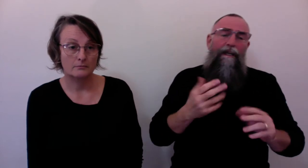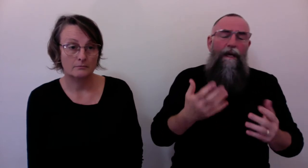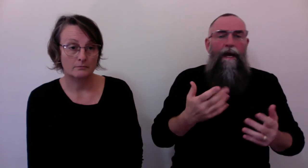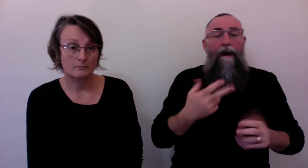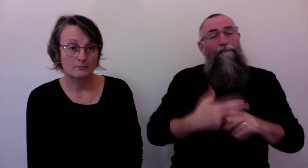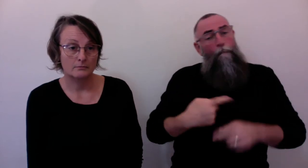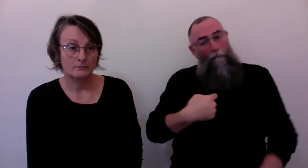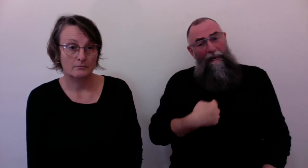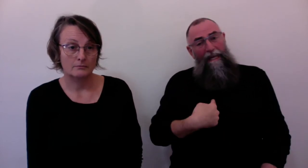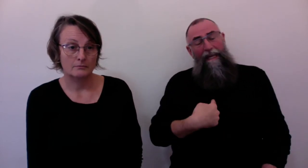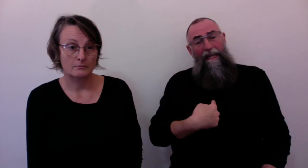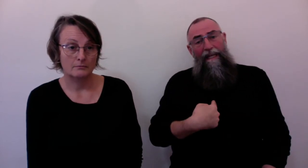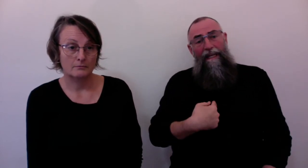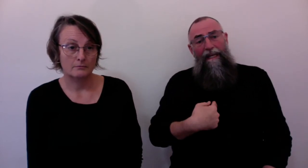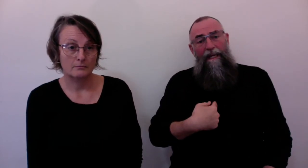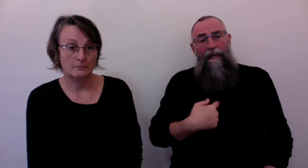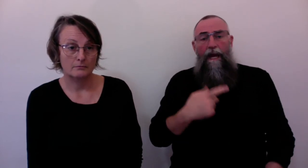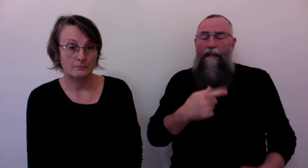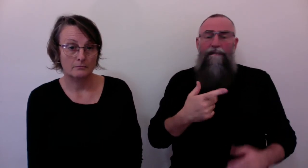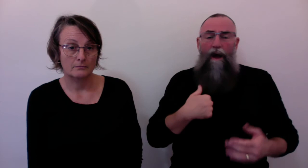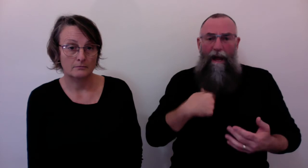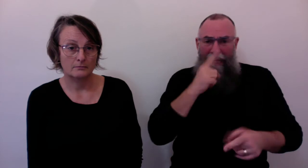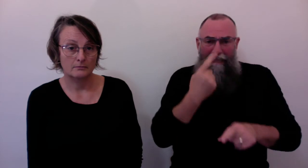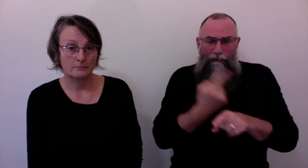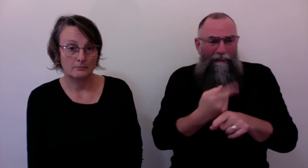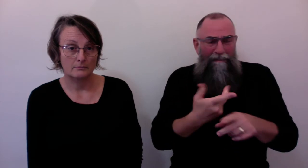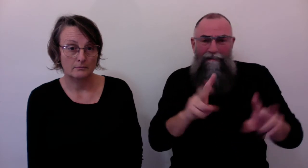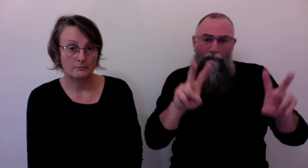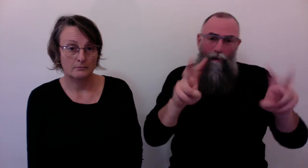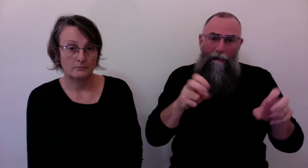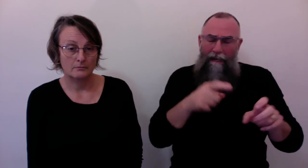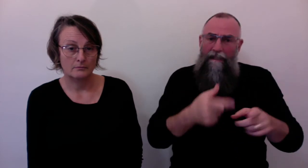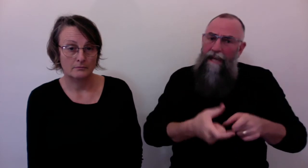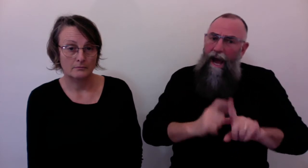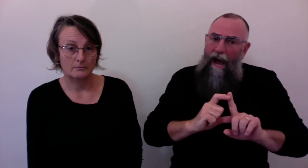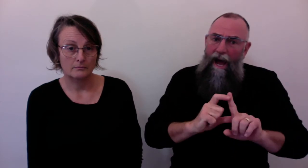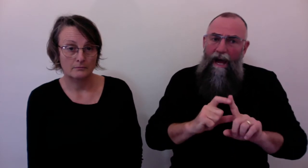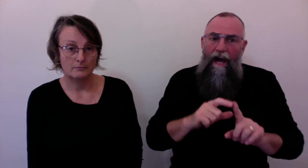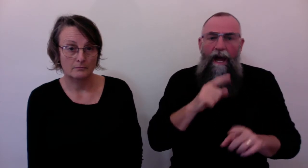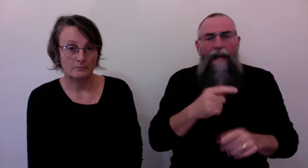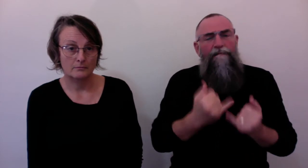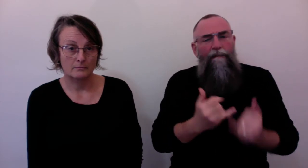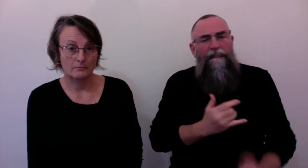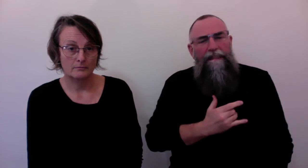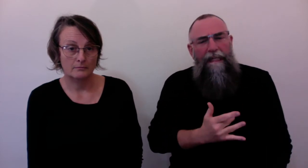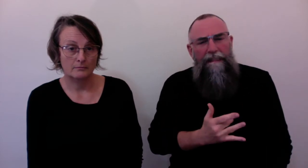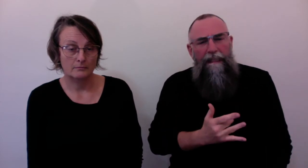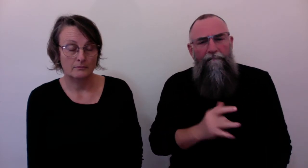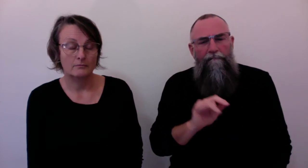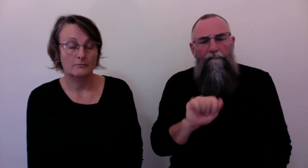me, it's a hard topic, because there's it is a very sensitive topic. So I think it's just hard